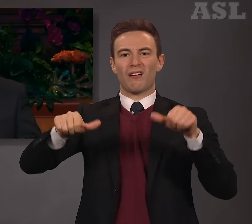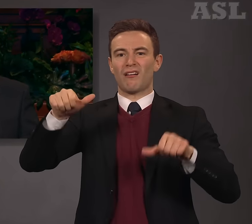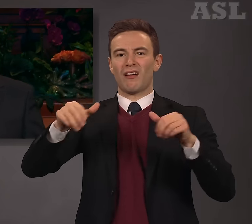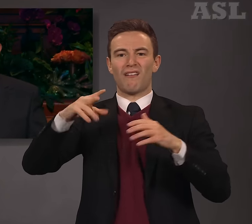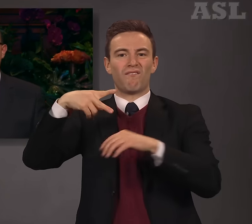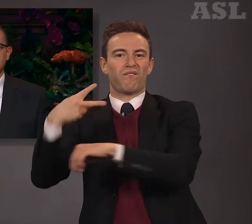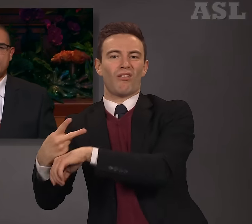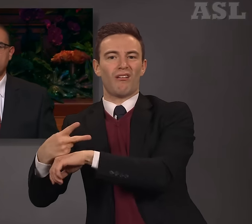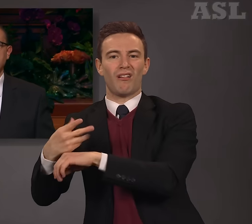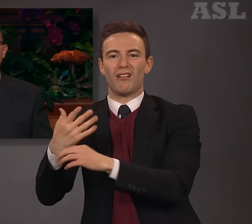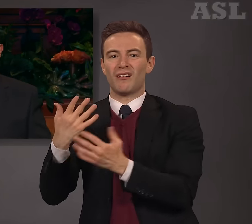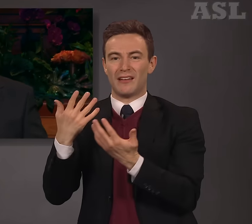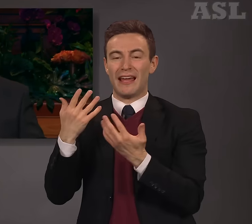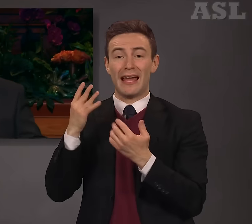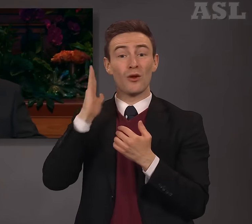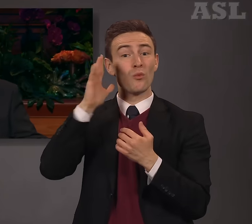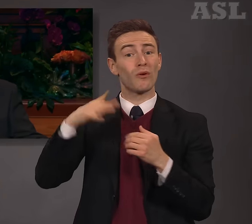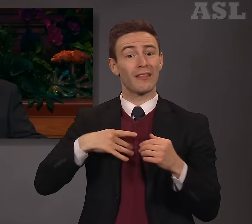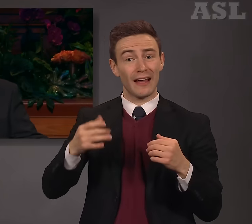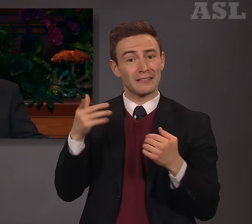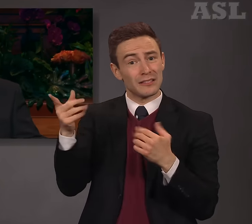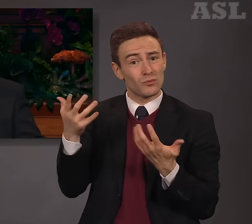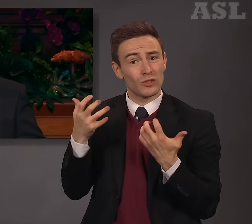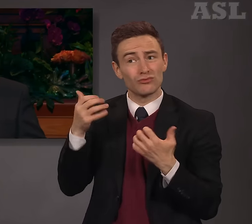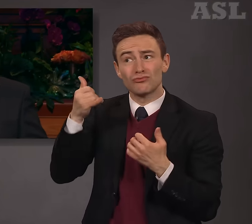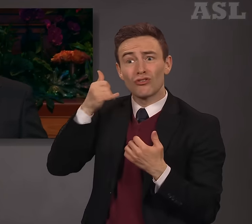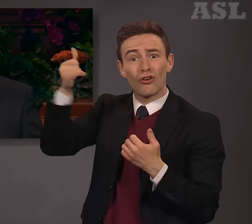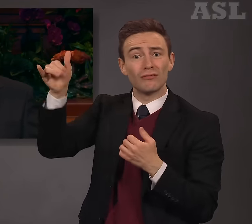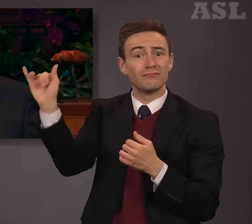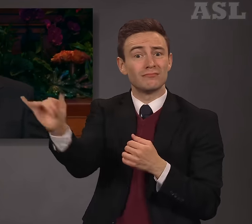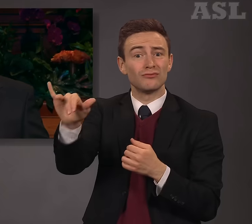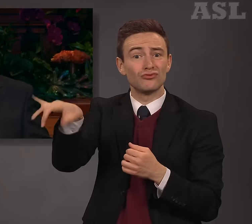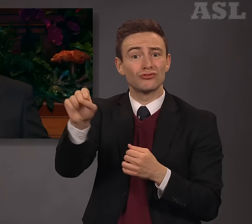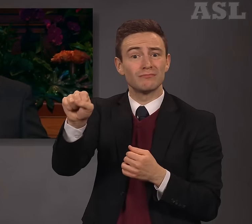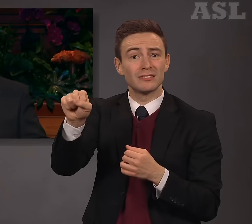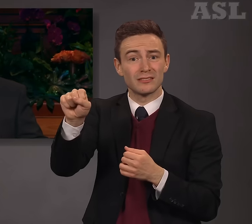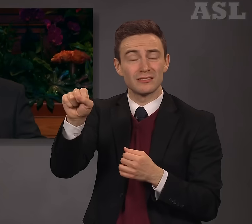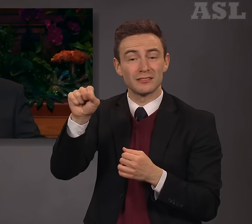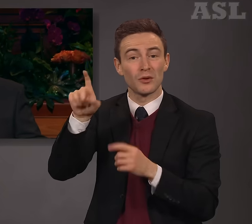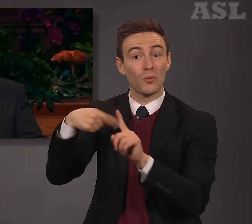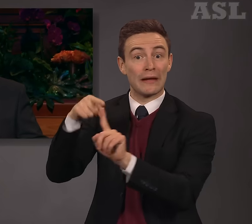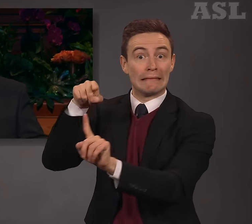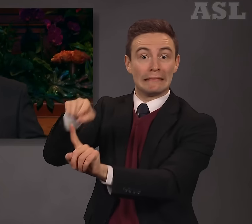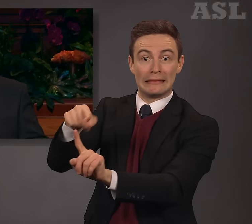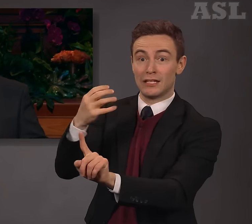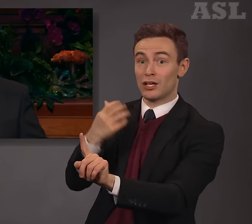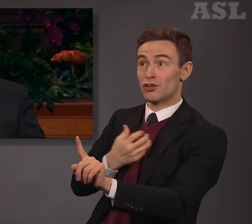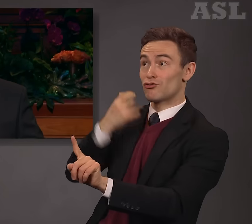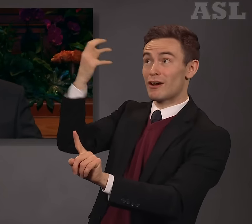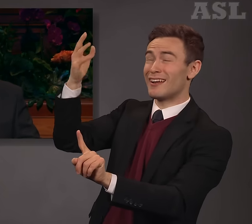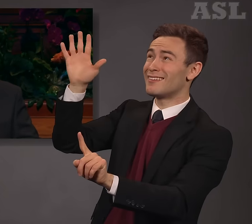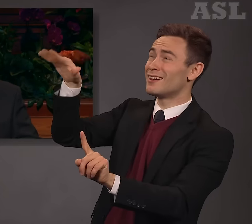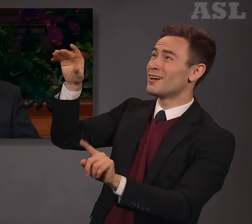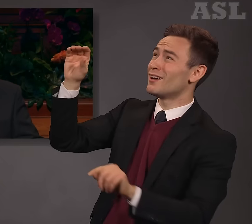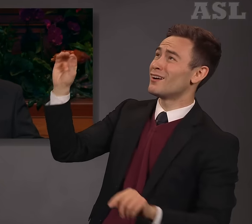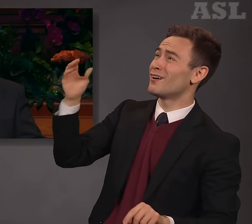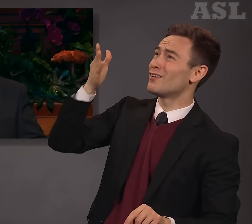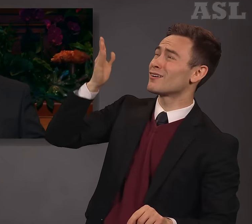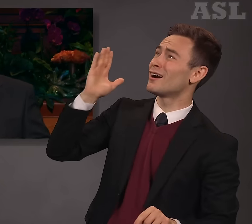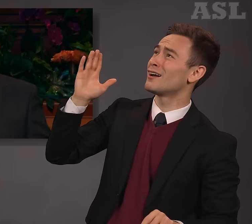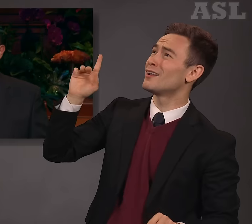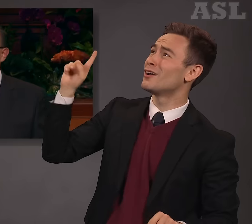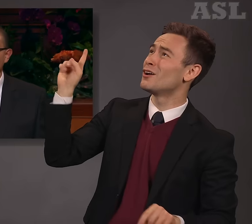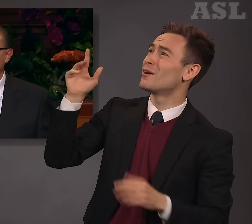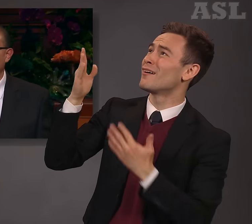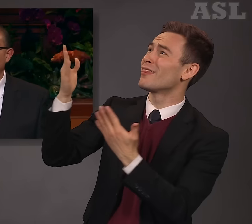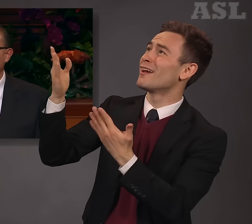would like to call like Joseph Smith did when he cried out, "Oh God, where art thou? How long shall